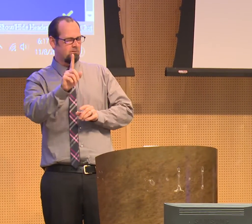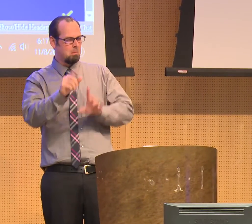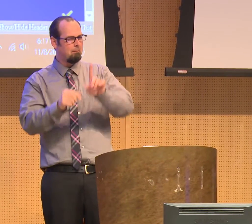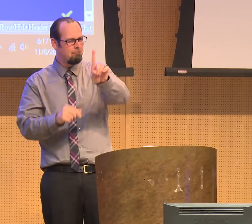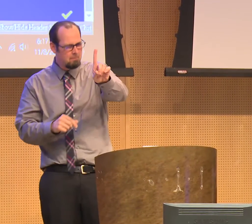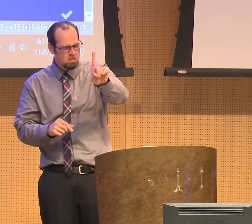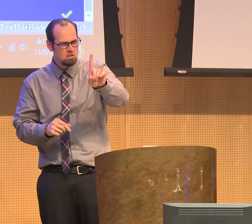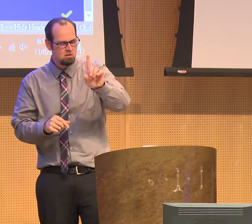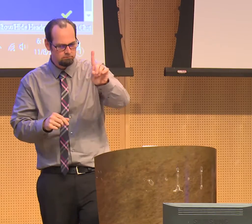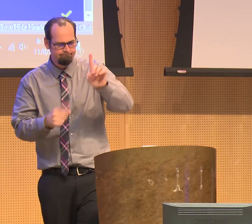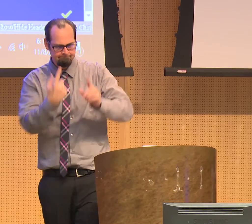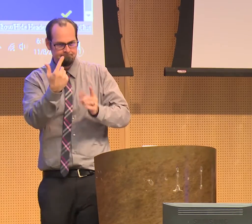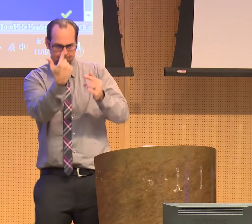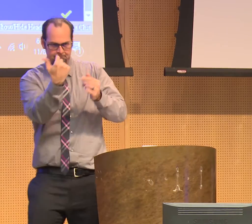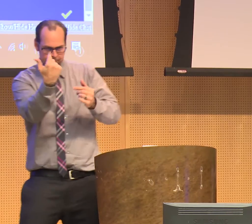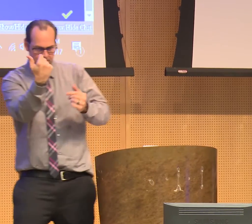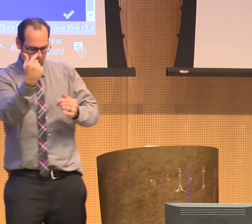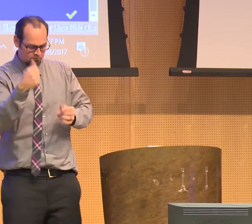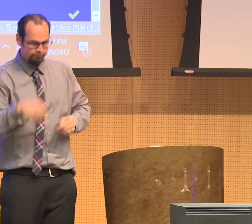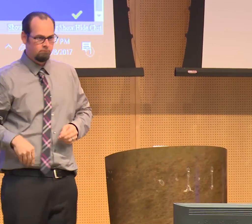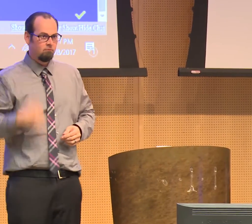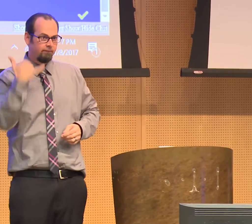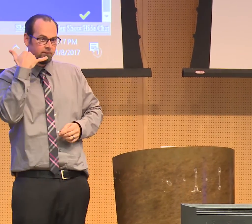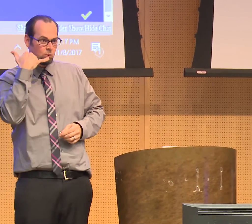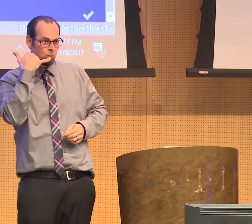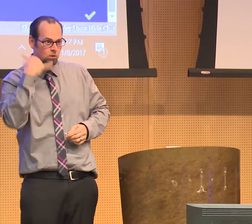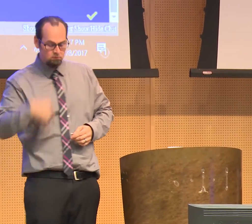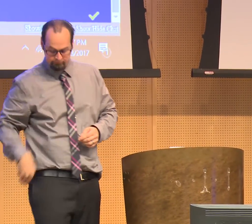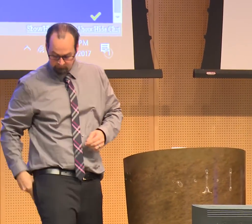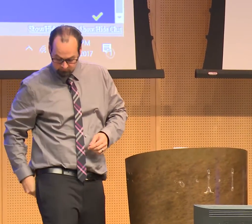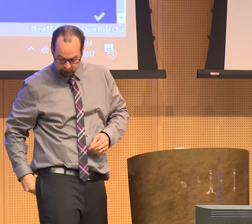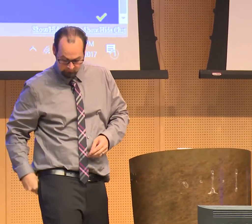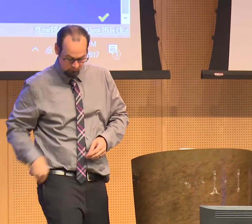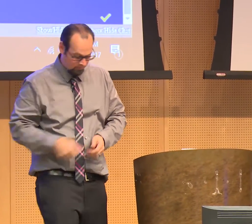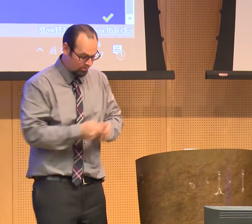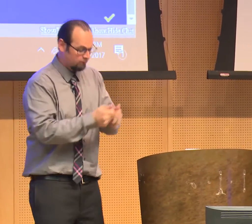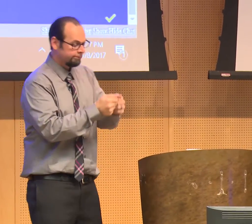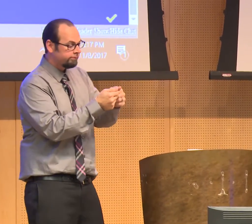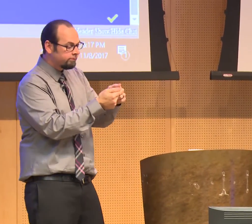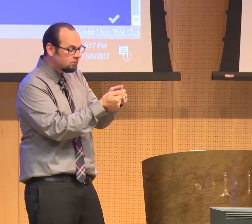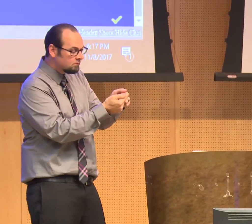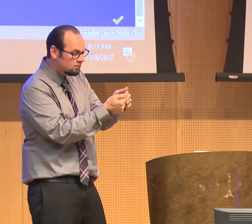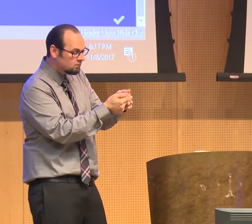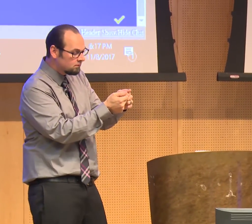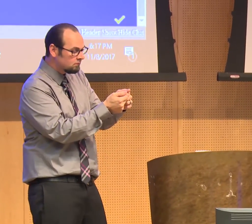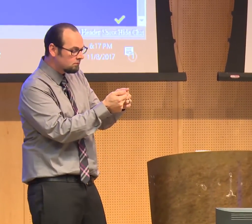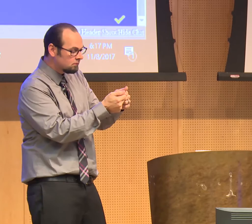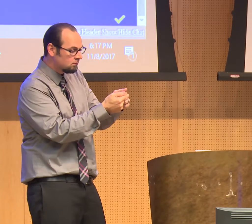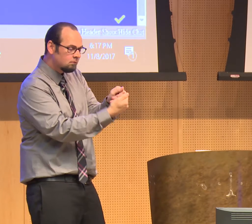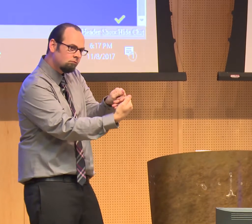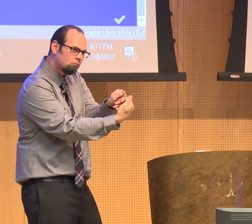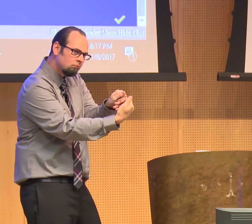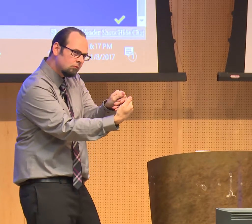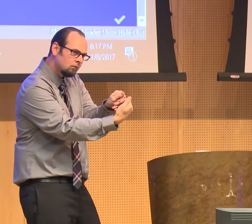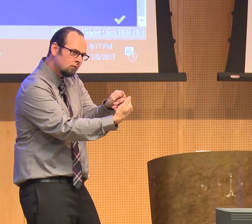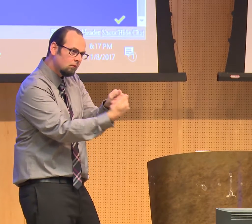moment, I'm deaf, but here's my phone. Let's text back and forth and show you what I